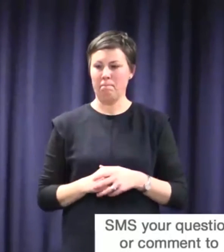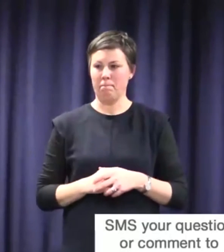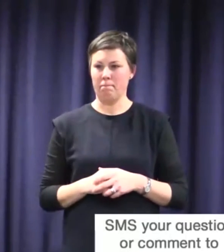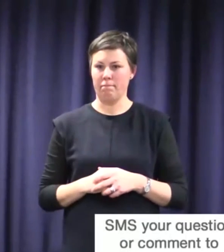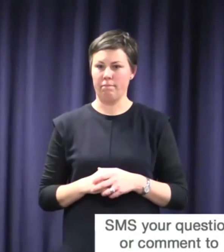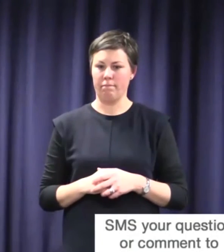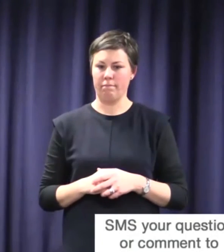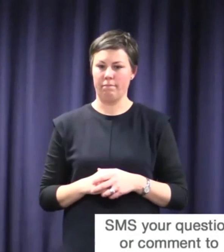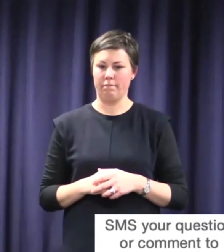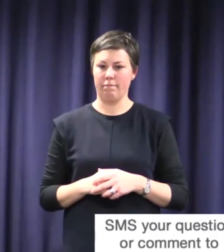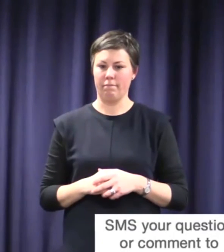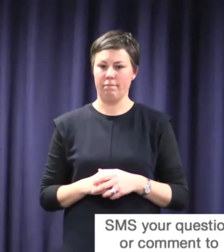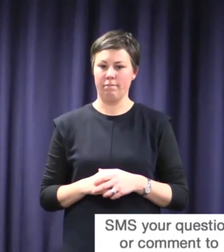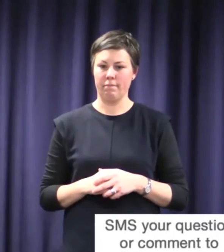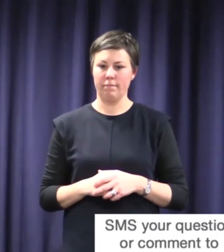Can you turn that off?